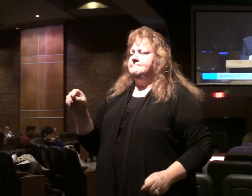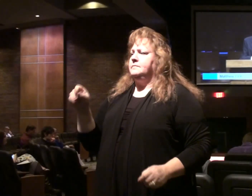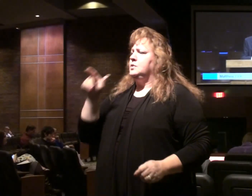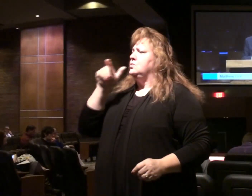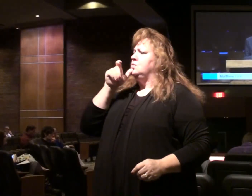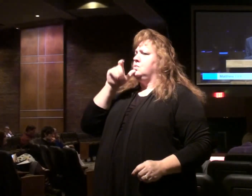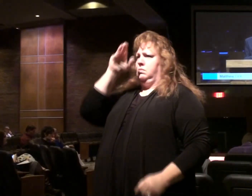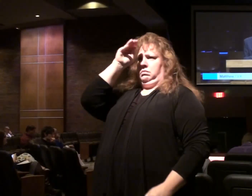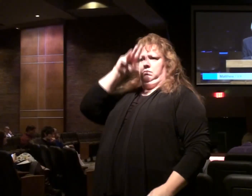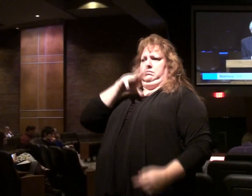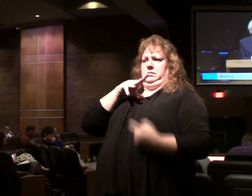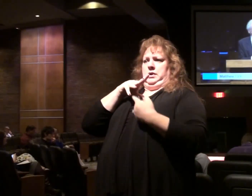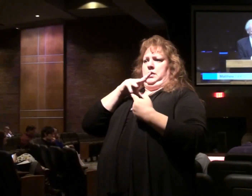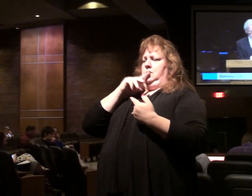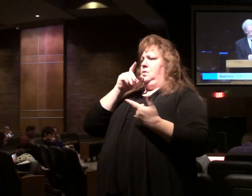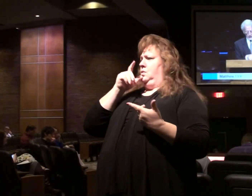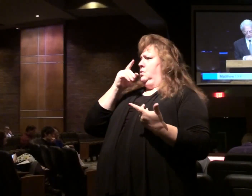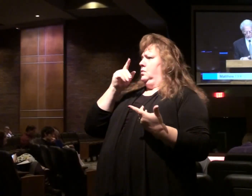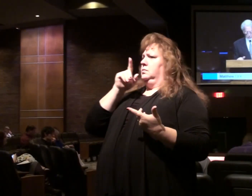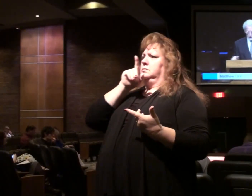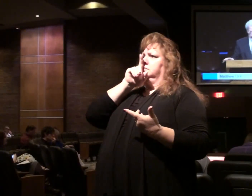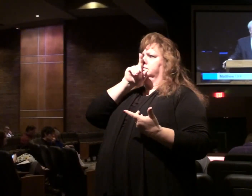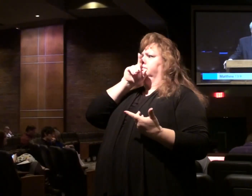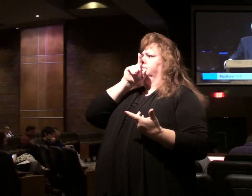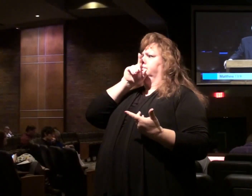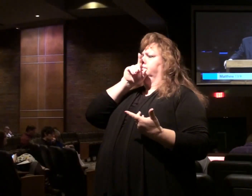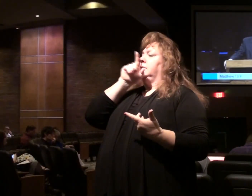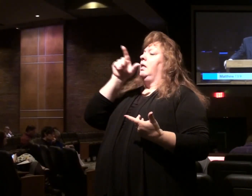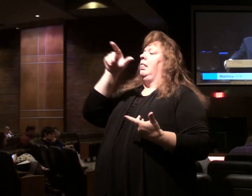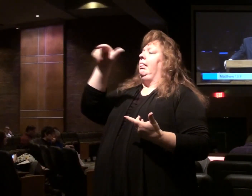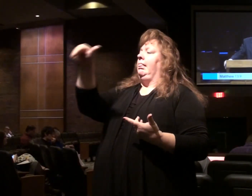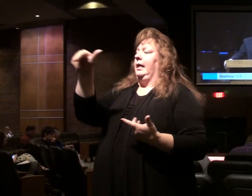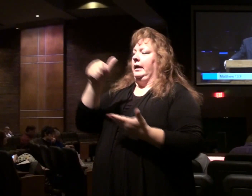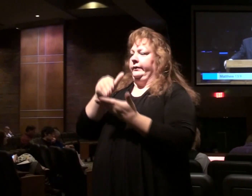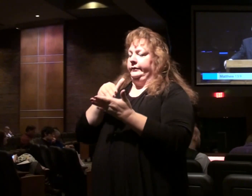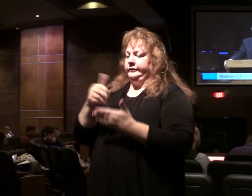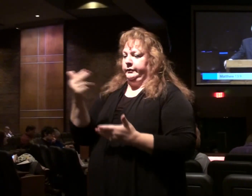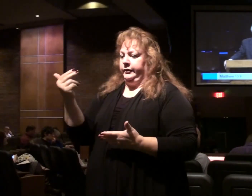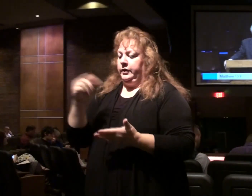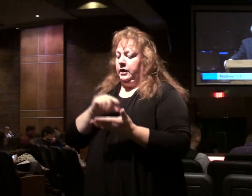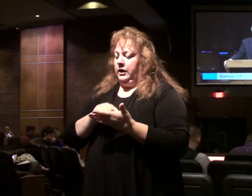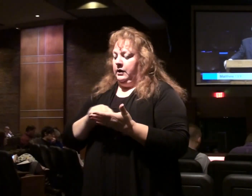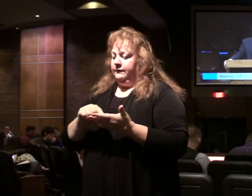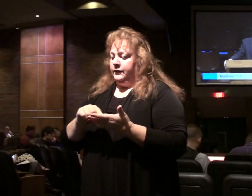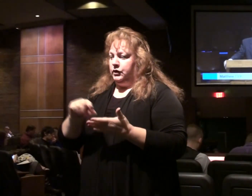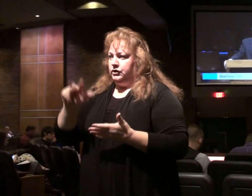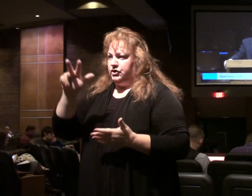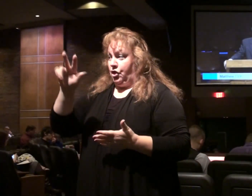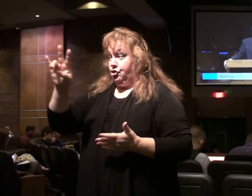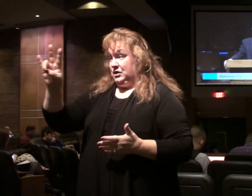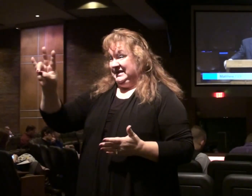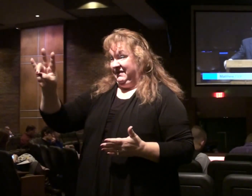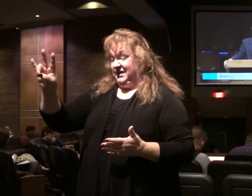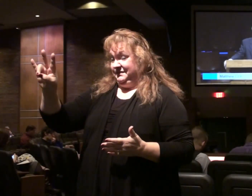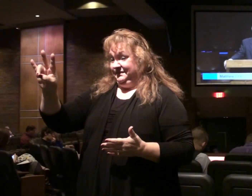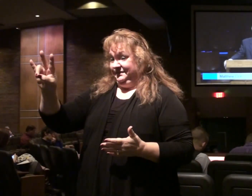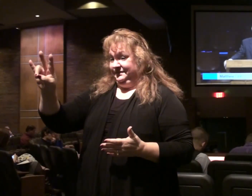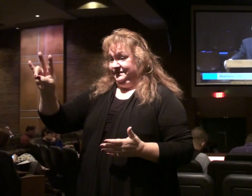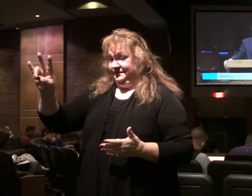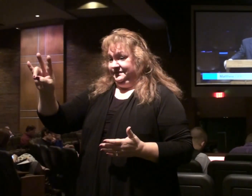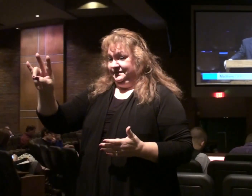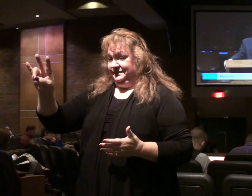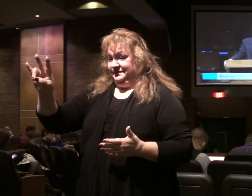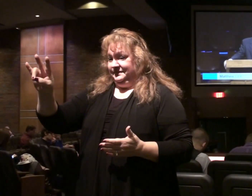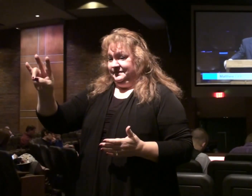identify the sower specifically in this parable, but later, down in chapter 13, look at verse 37.